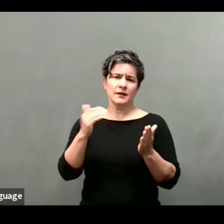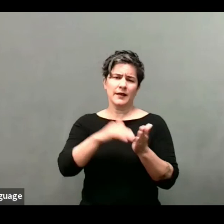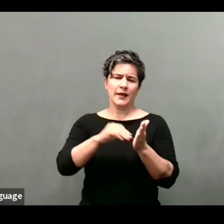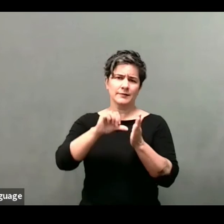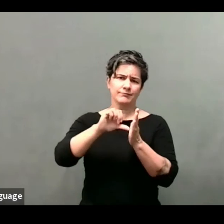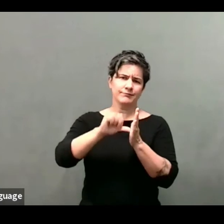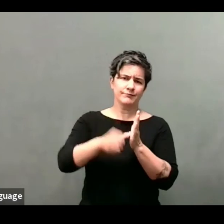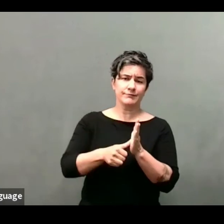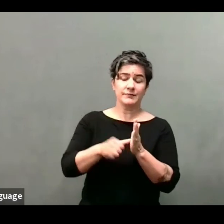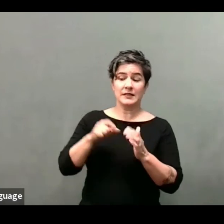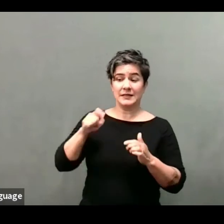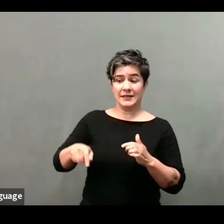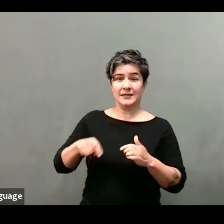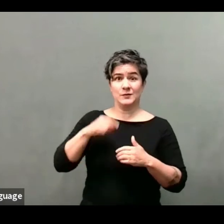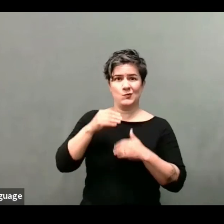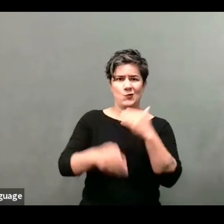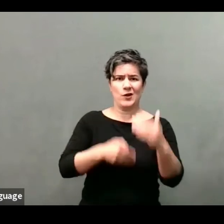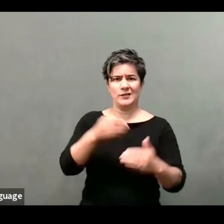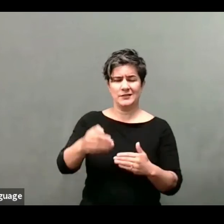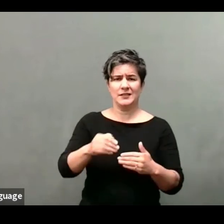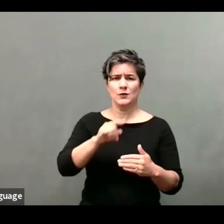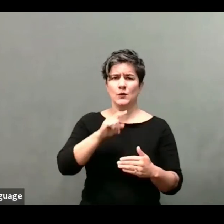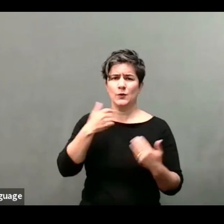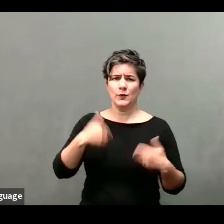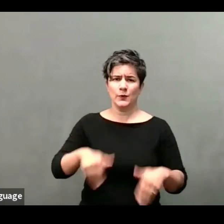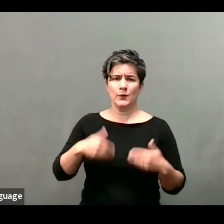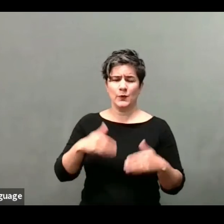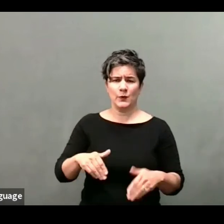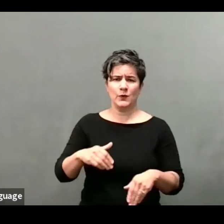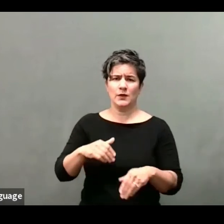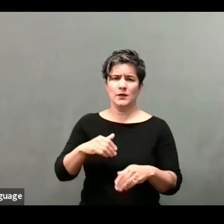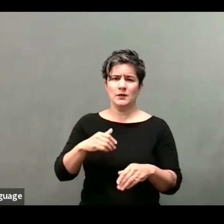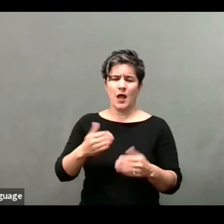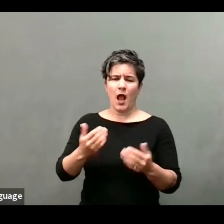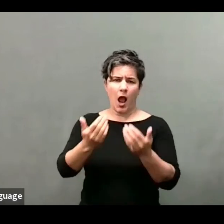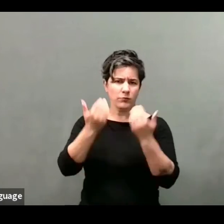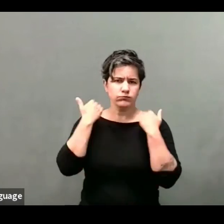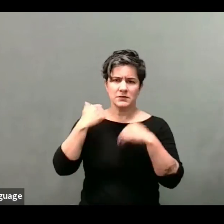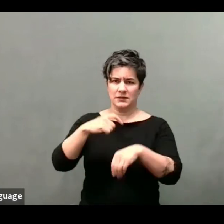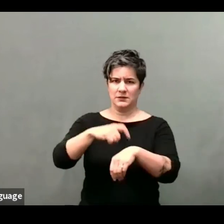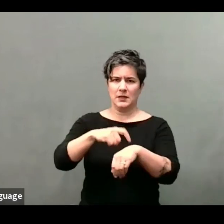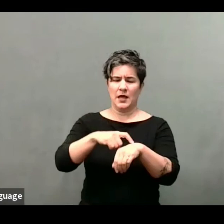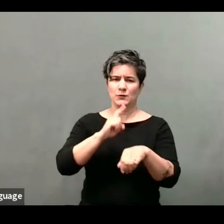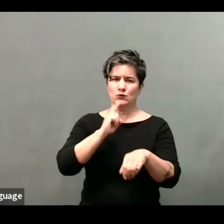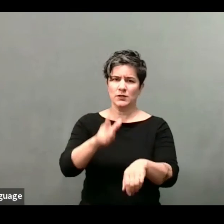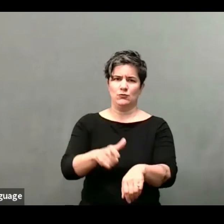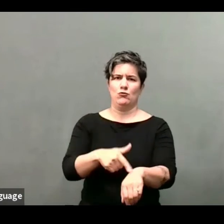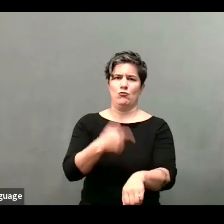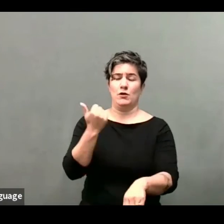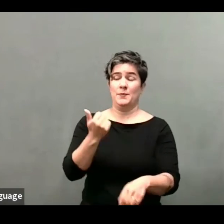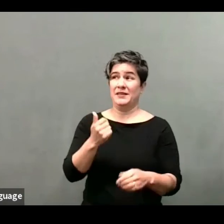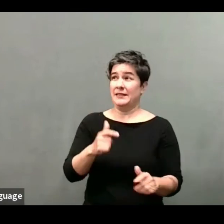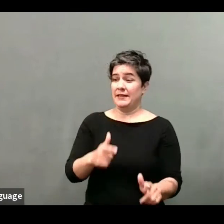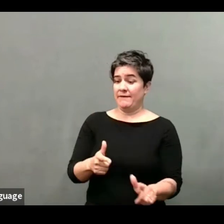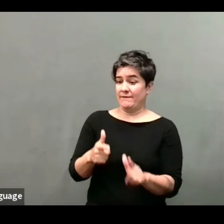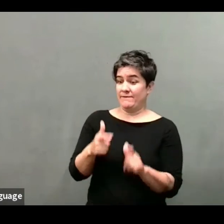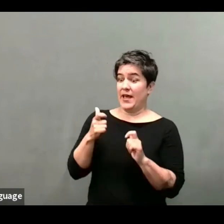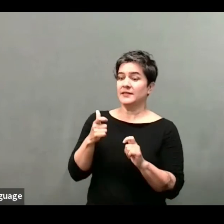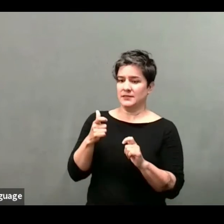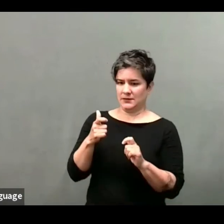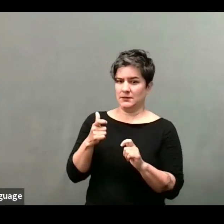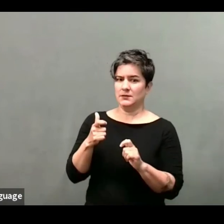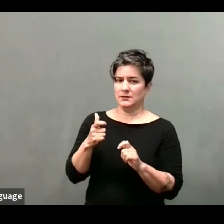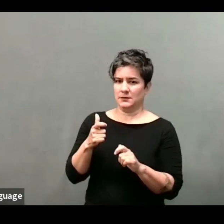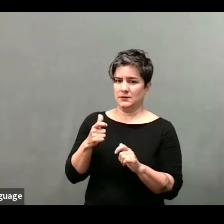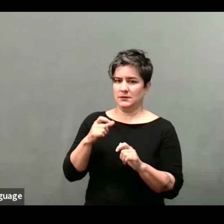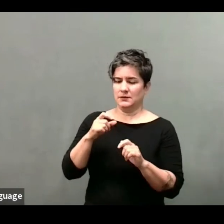lengthy, even in the best of situations. The fastest exam I've ever done, because my patient was specifically asking me to